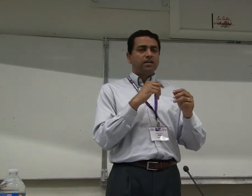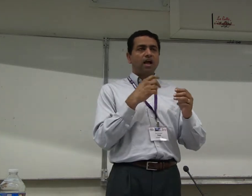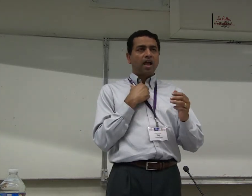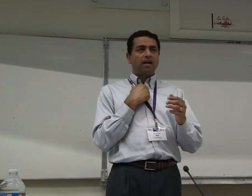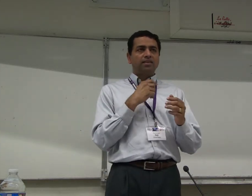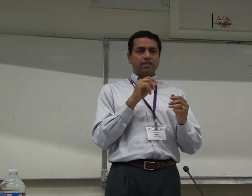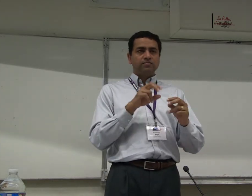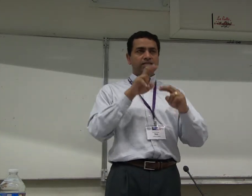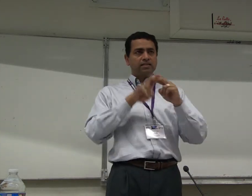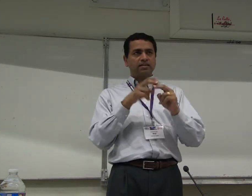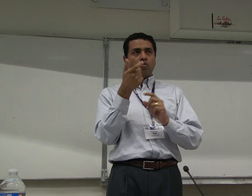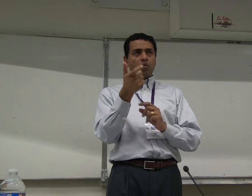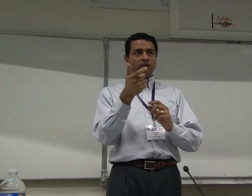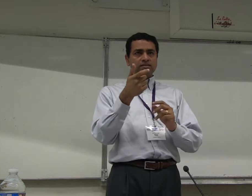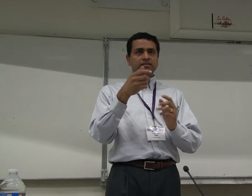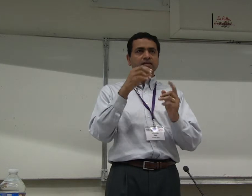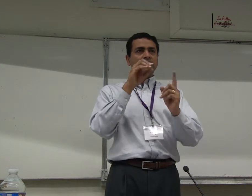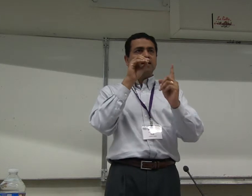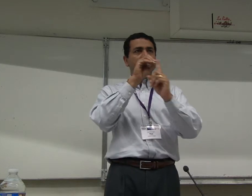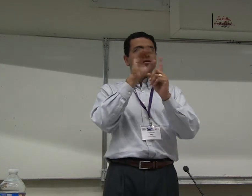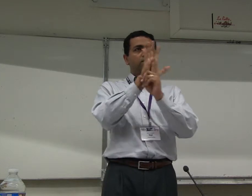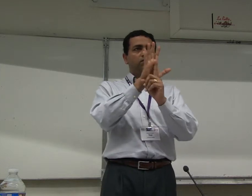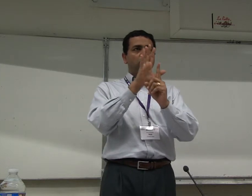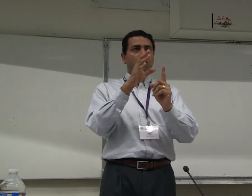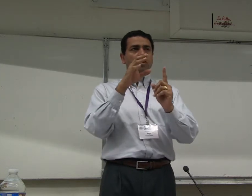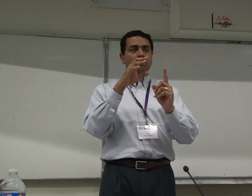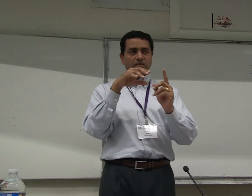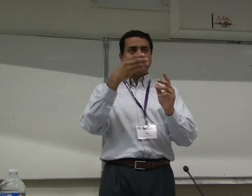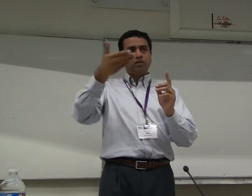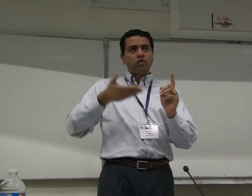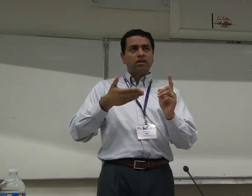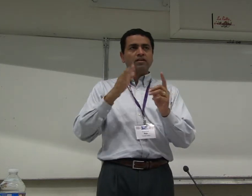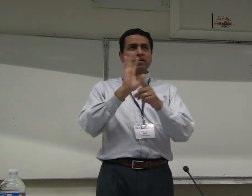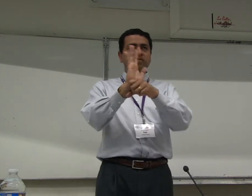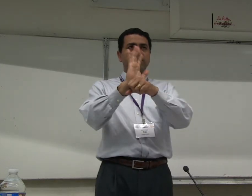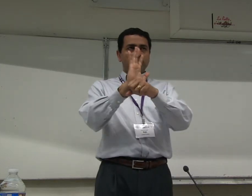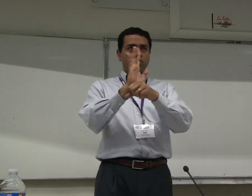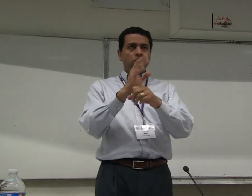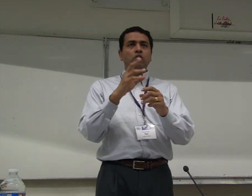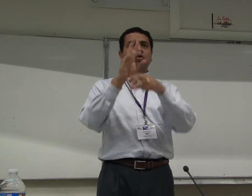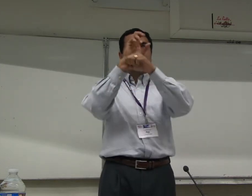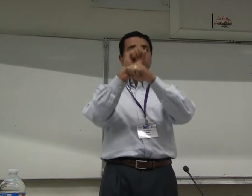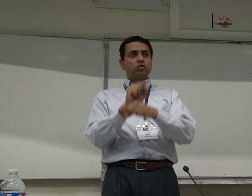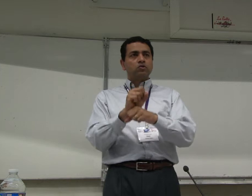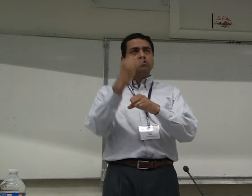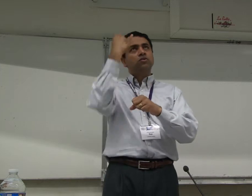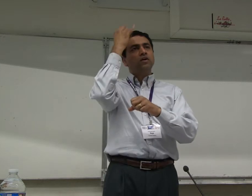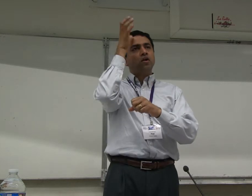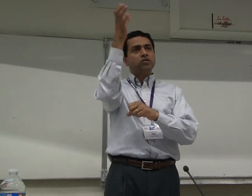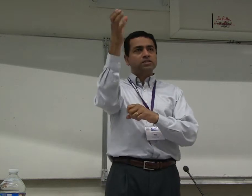What we did is we had them sit and watch an introductory video to get